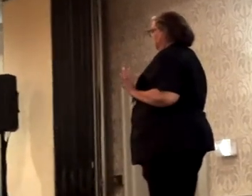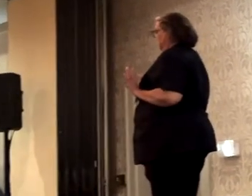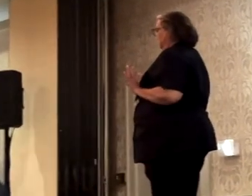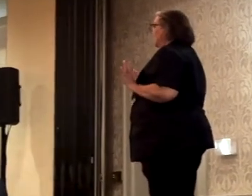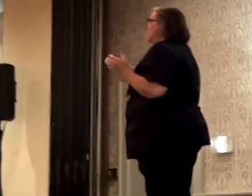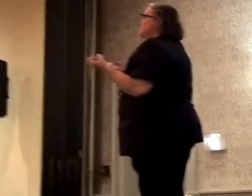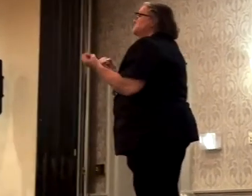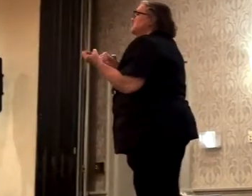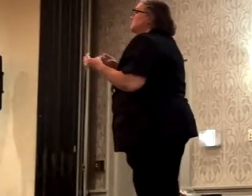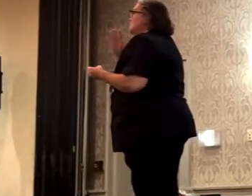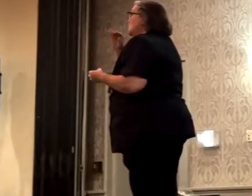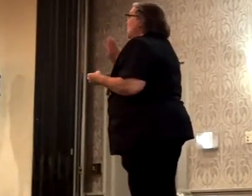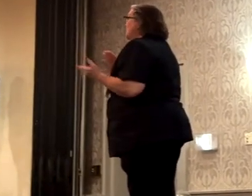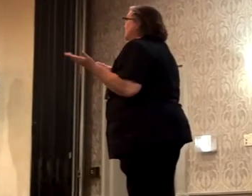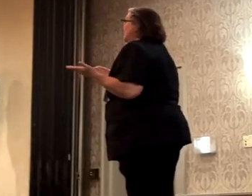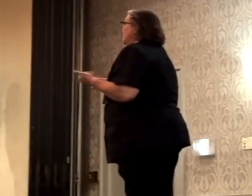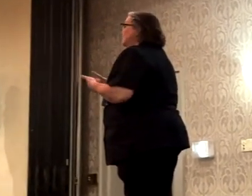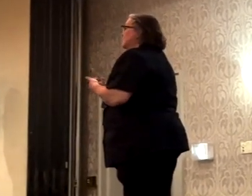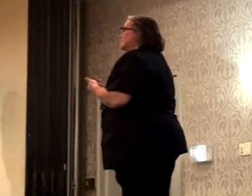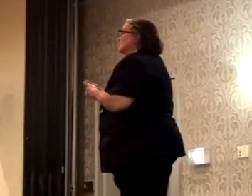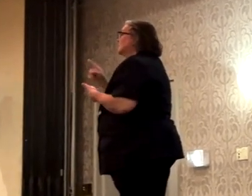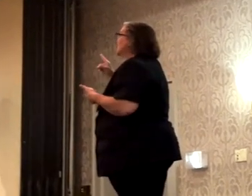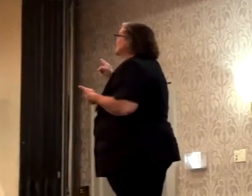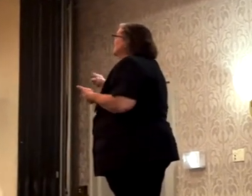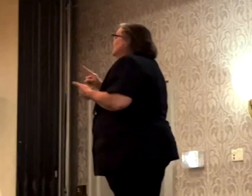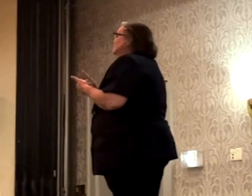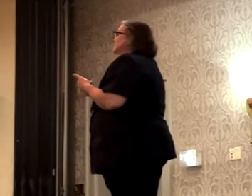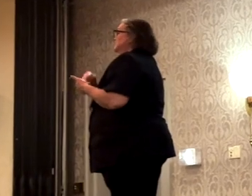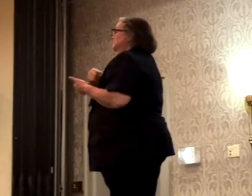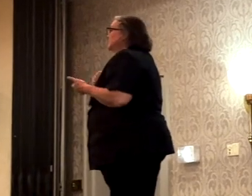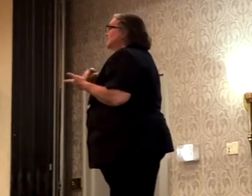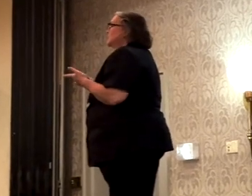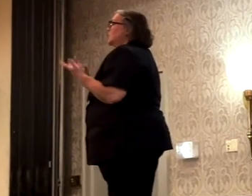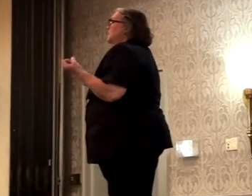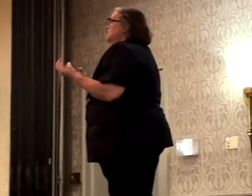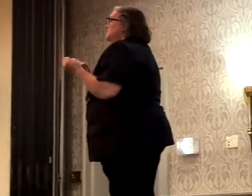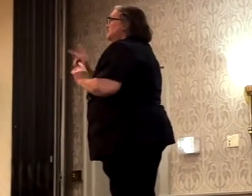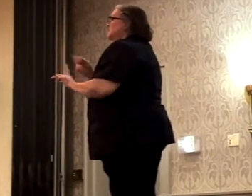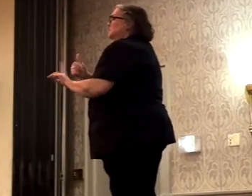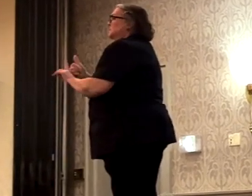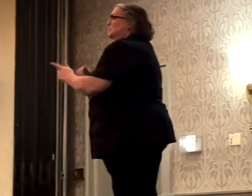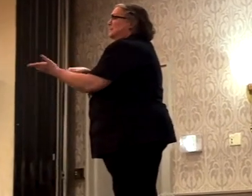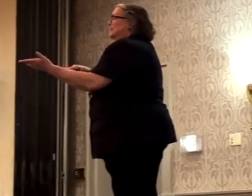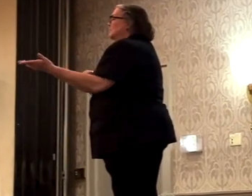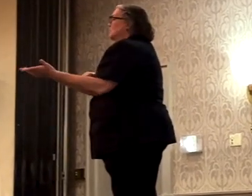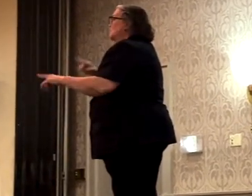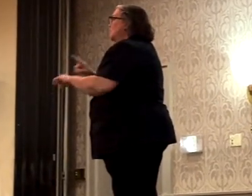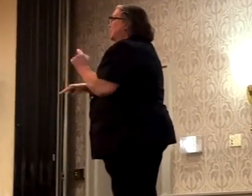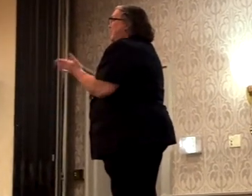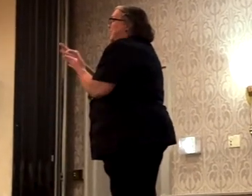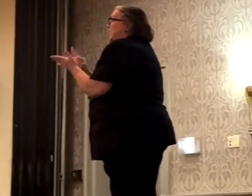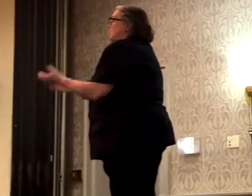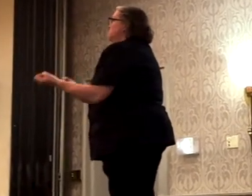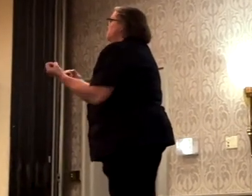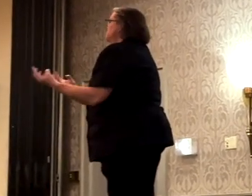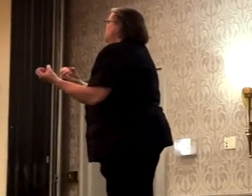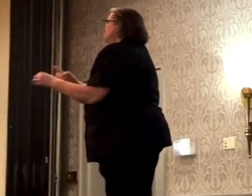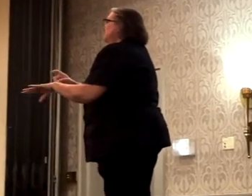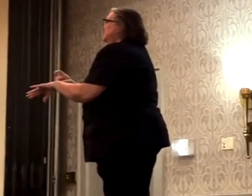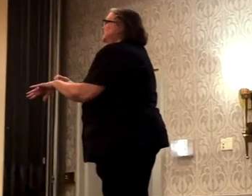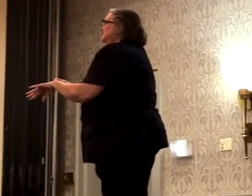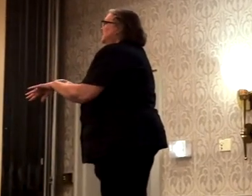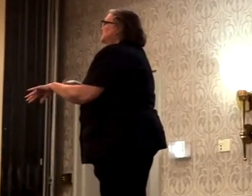many women here, neither she nor I nor many of us, who can even count the number of times that we